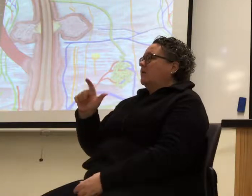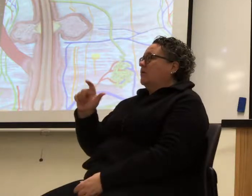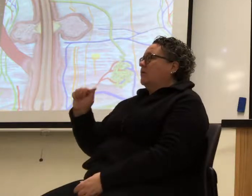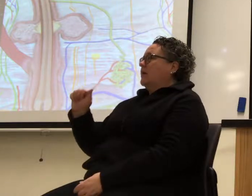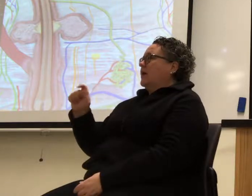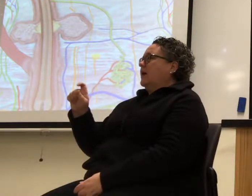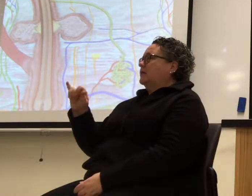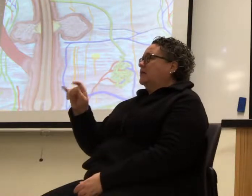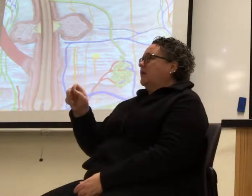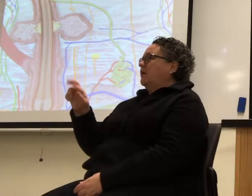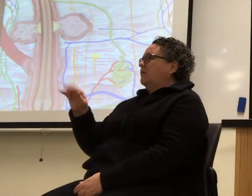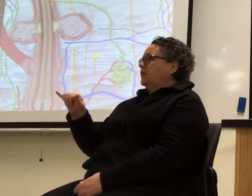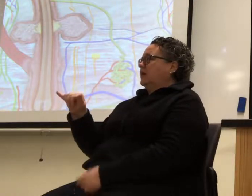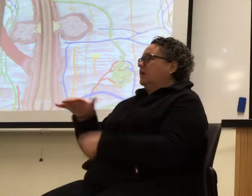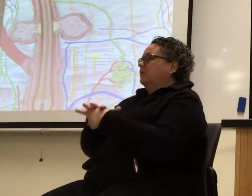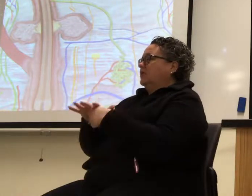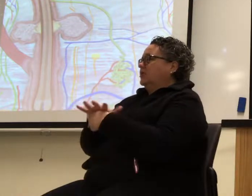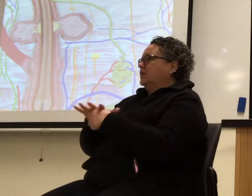regions.